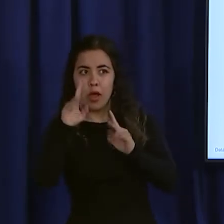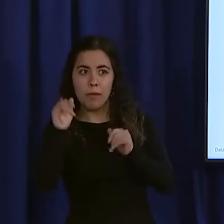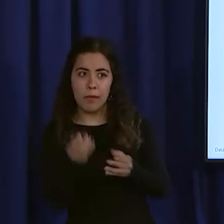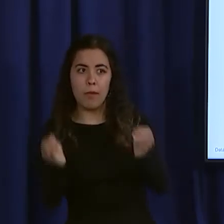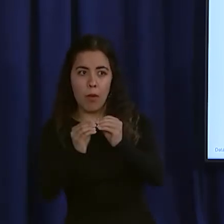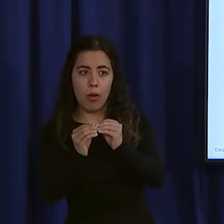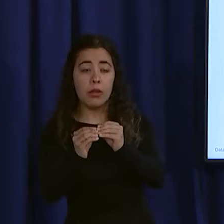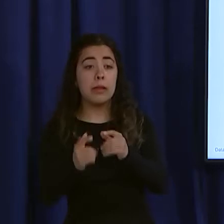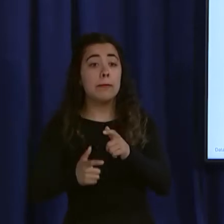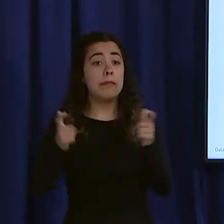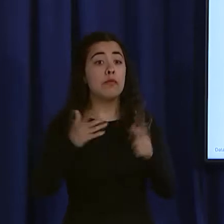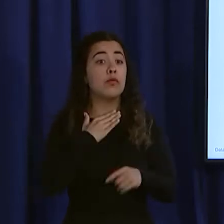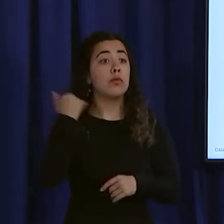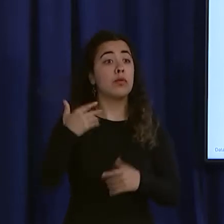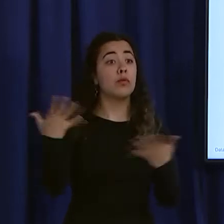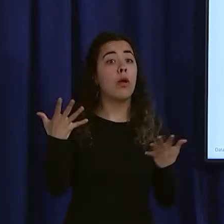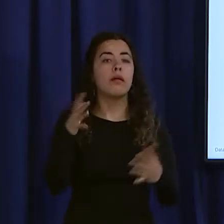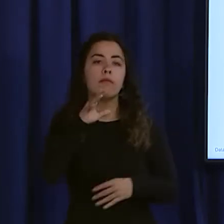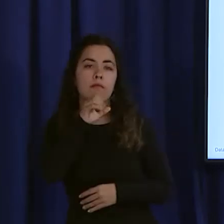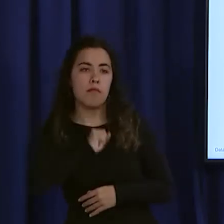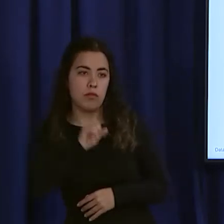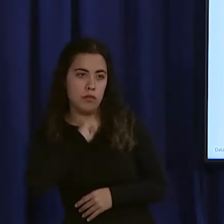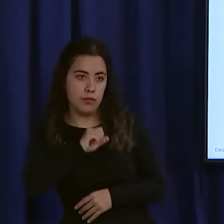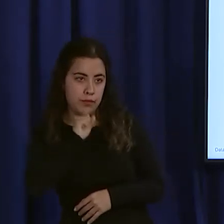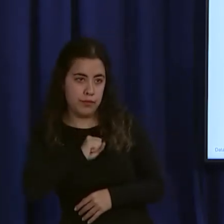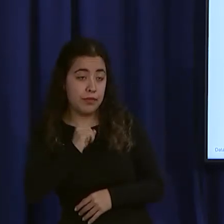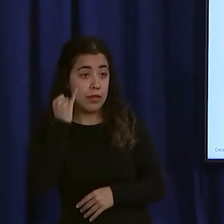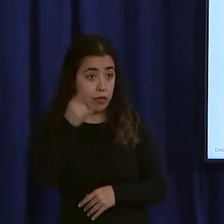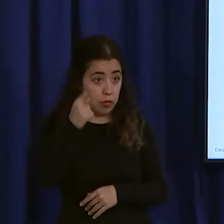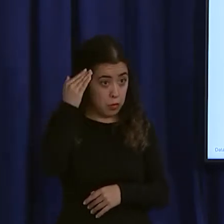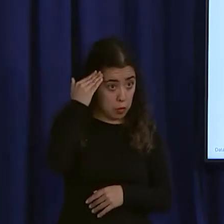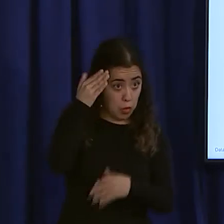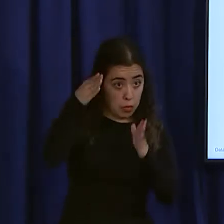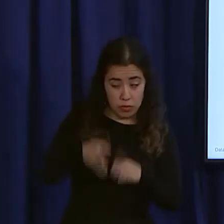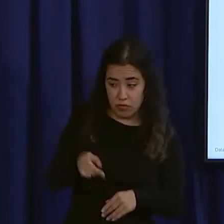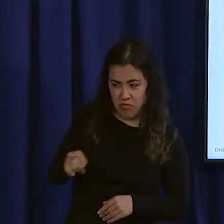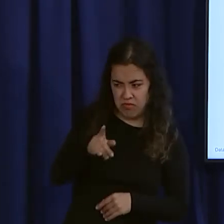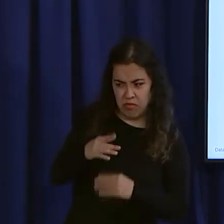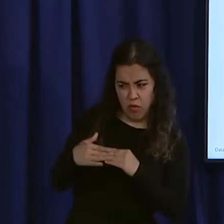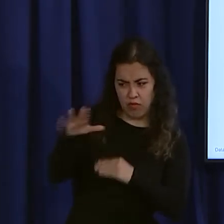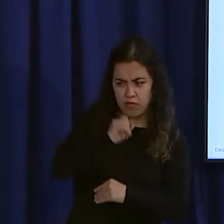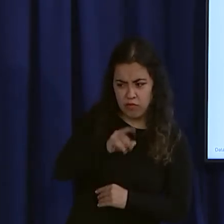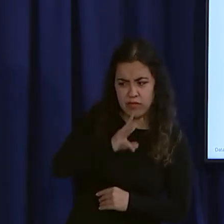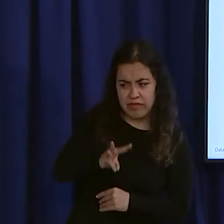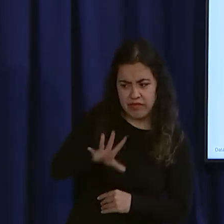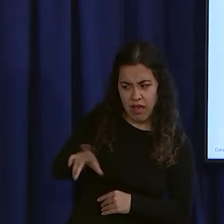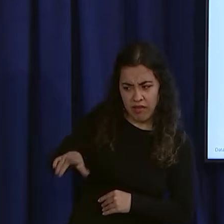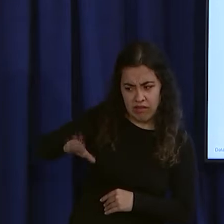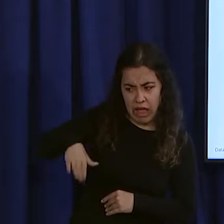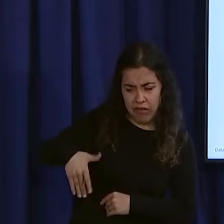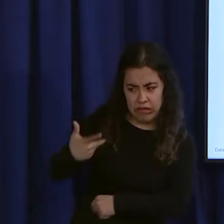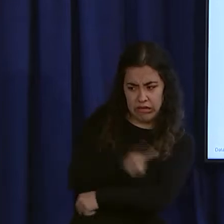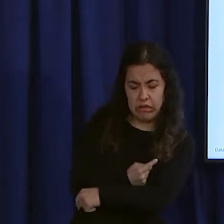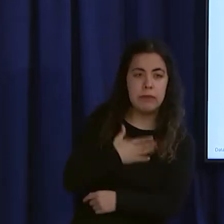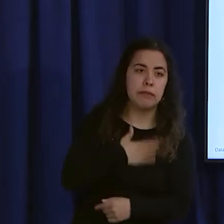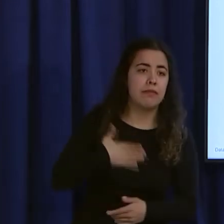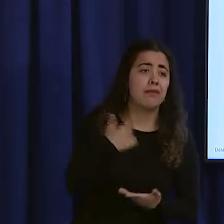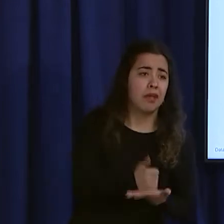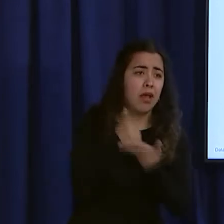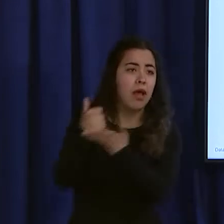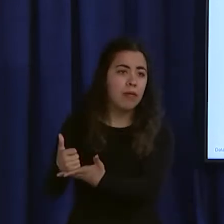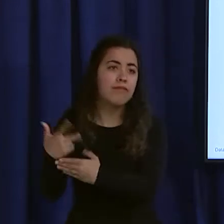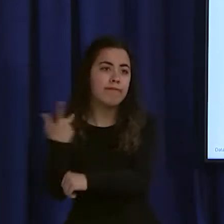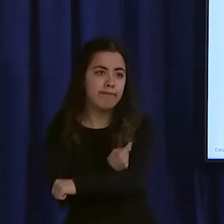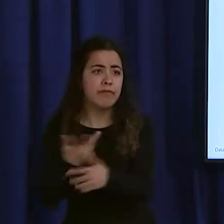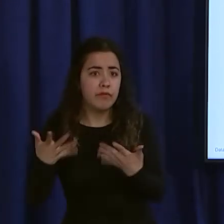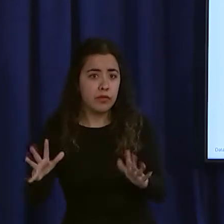is age. And so if you know anybody over 65 who's not yet vaccinated, please, please, please help them get vaccinated. But we're happy